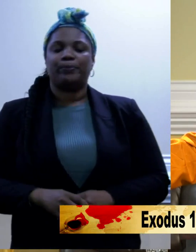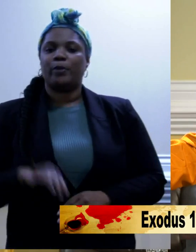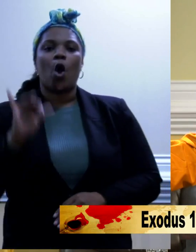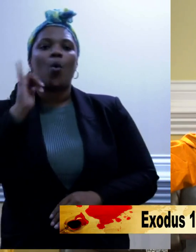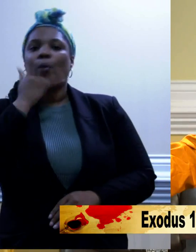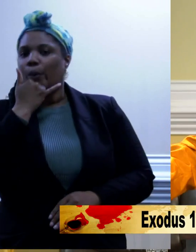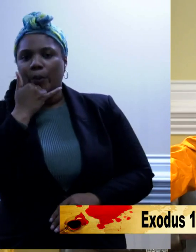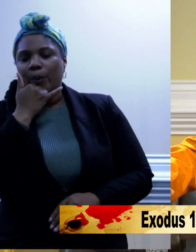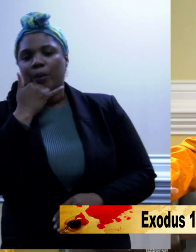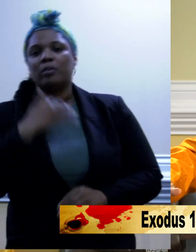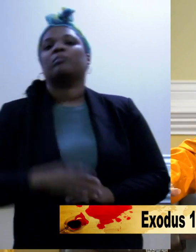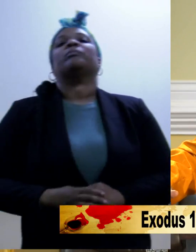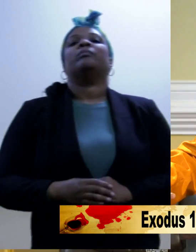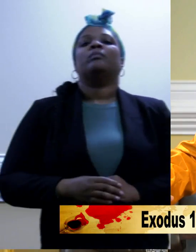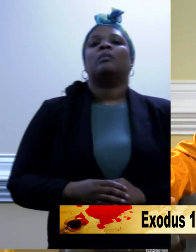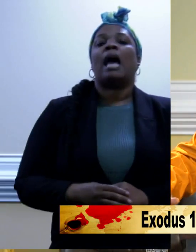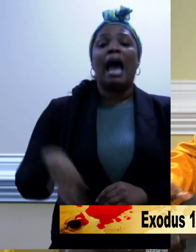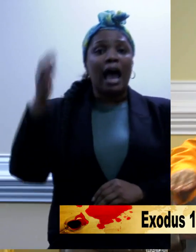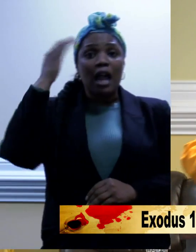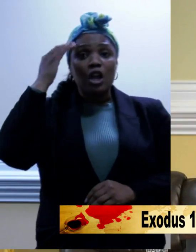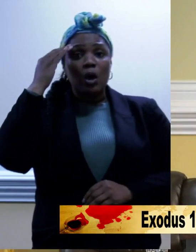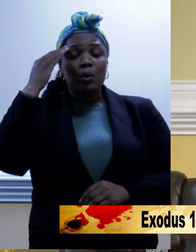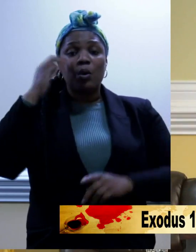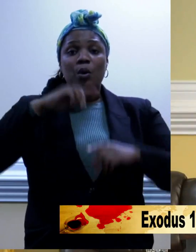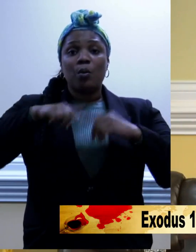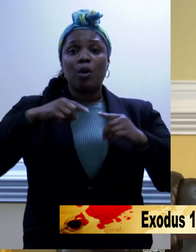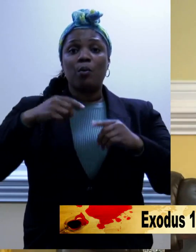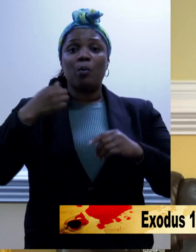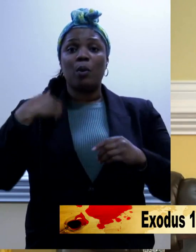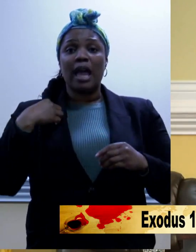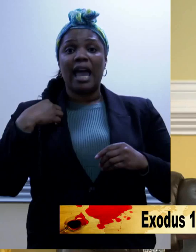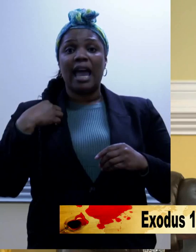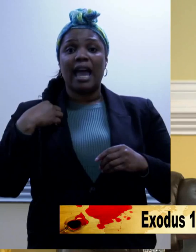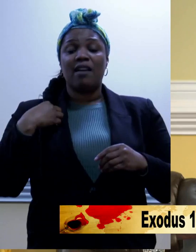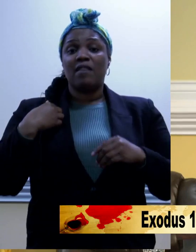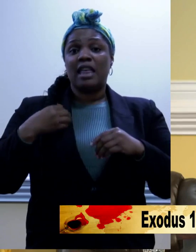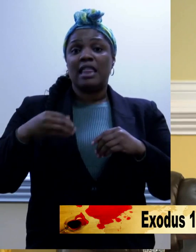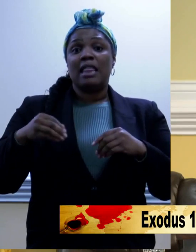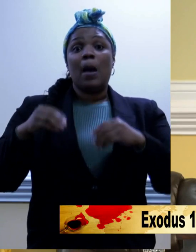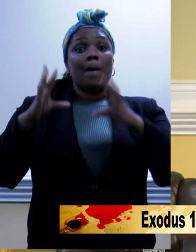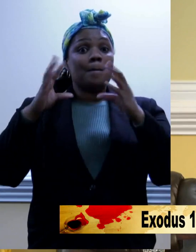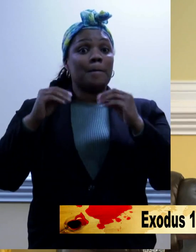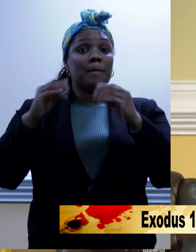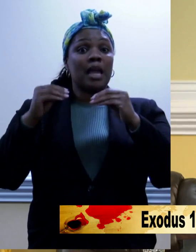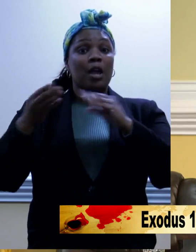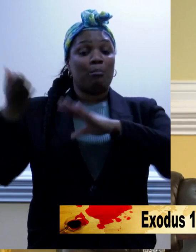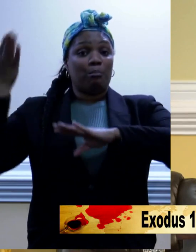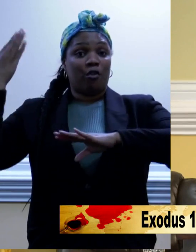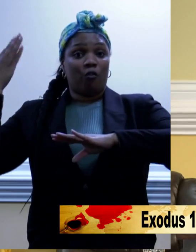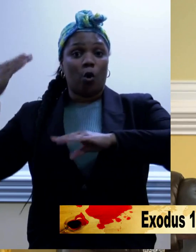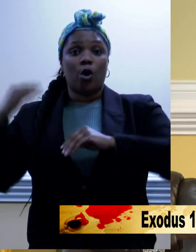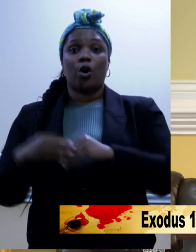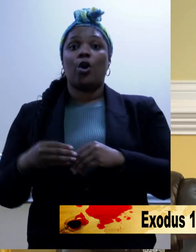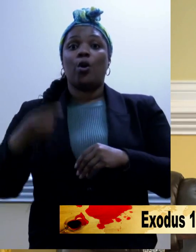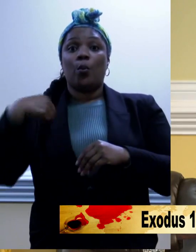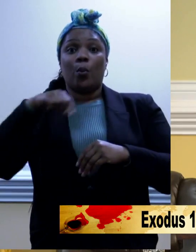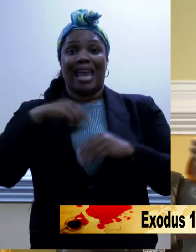And I tell them, you know, because I know when we had a meat house, before Israel wouldn't support it, we had to close it